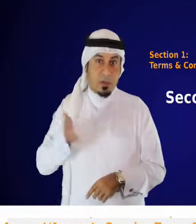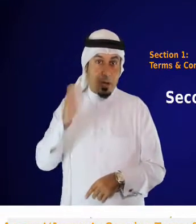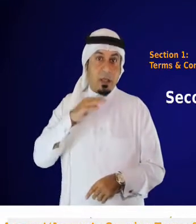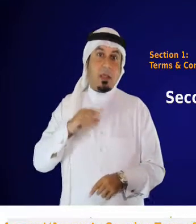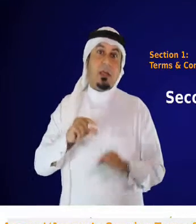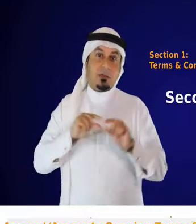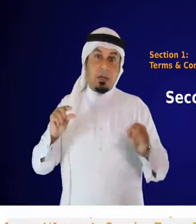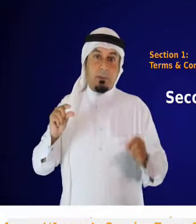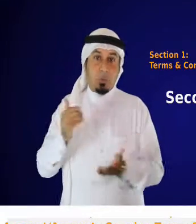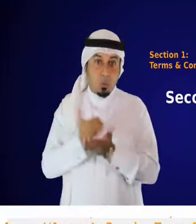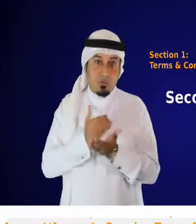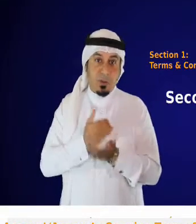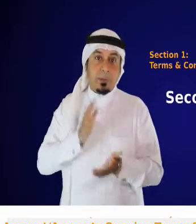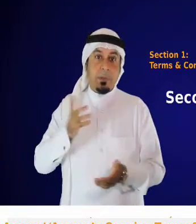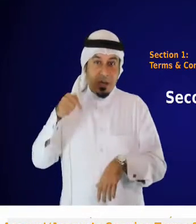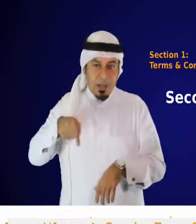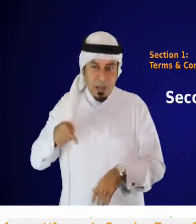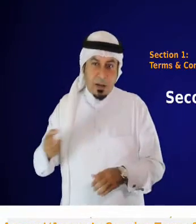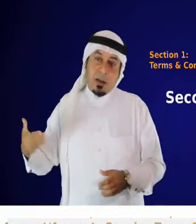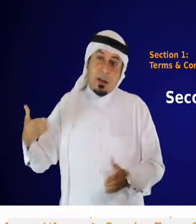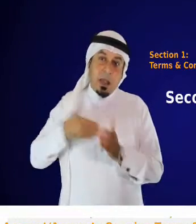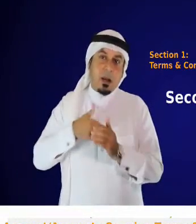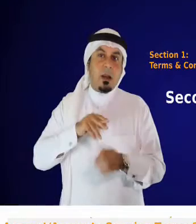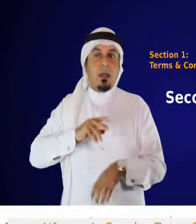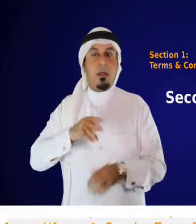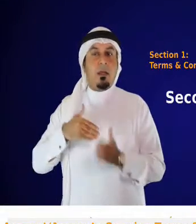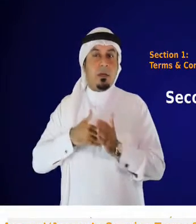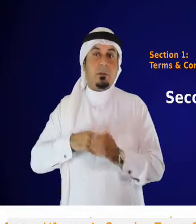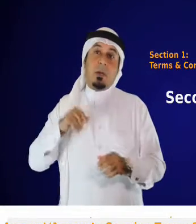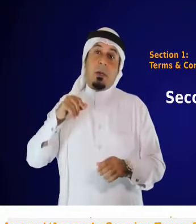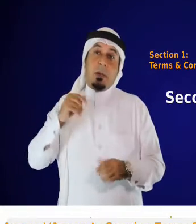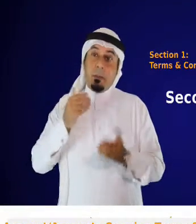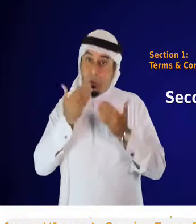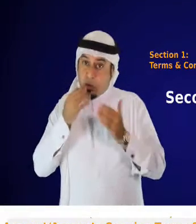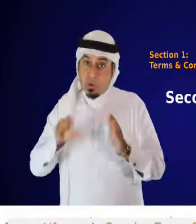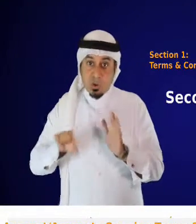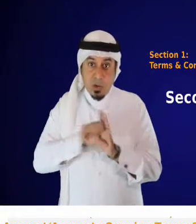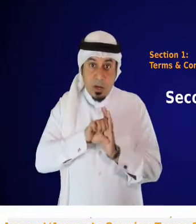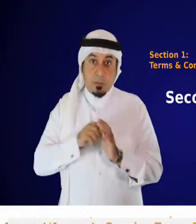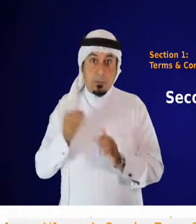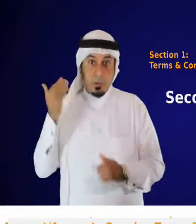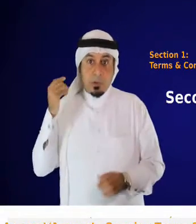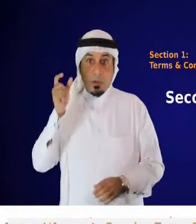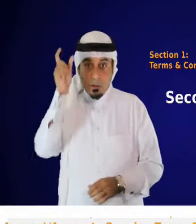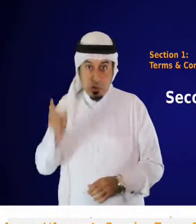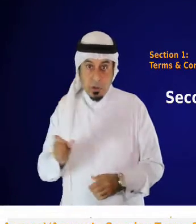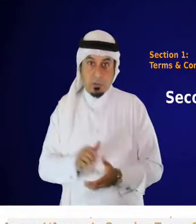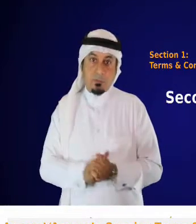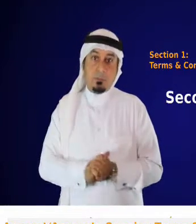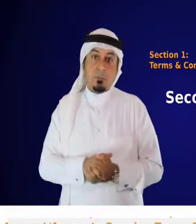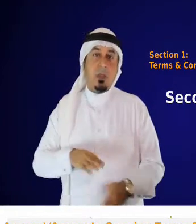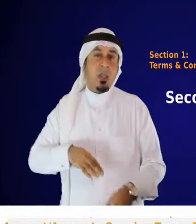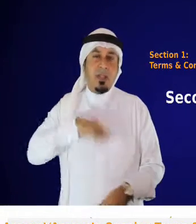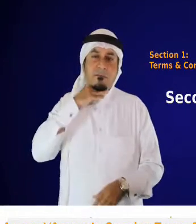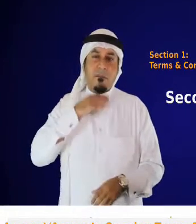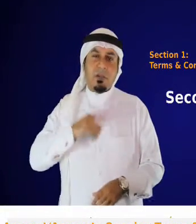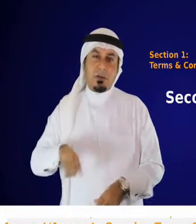interest rate without prior notice to the customer. However, the bank shall from time to time display such rates in its